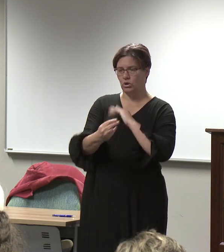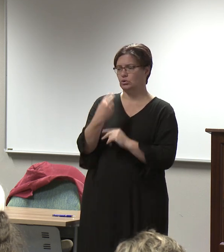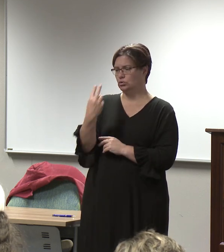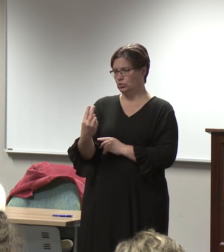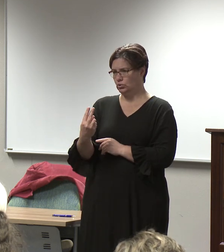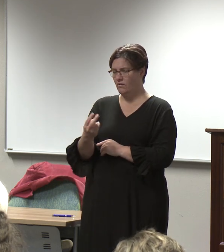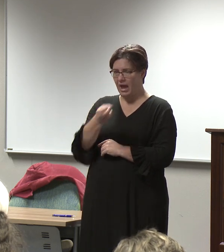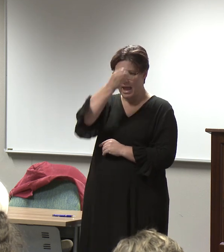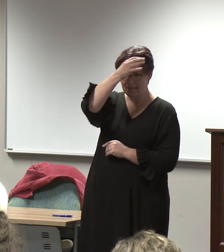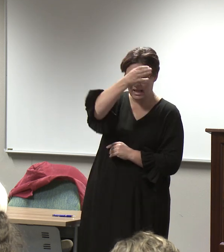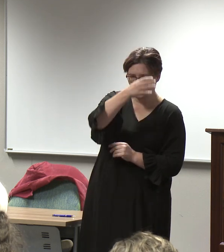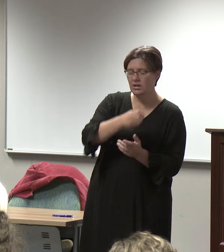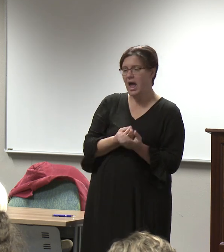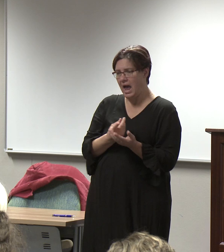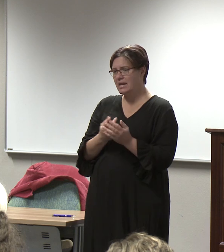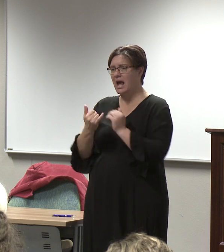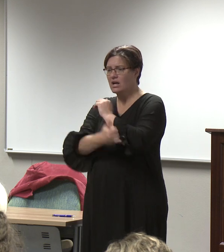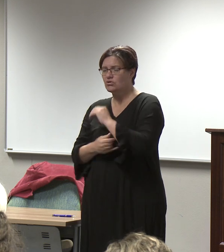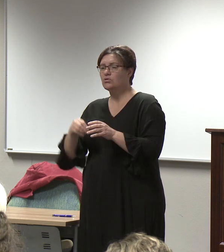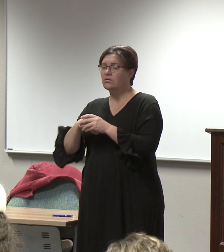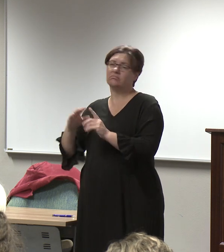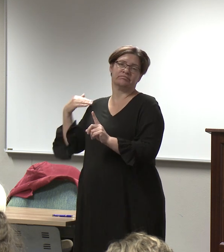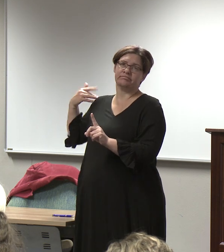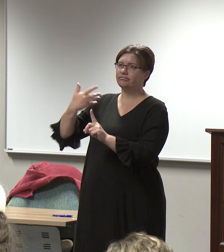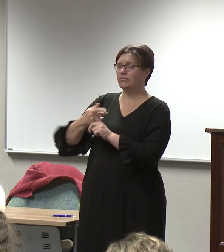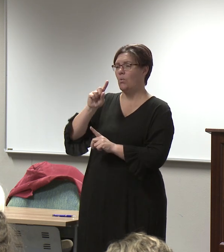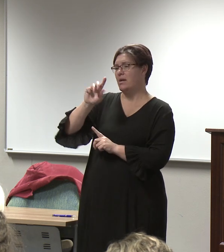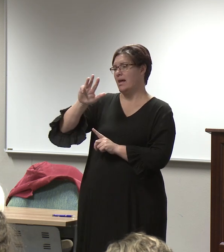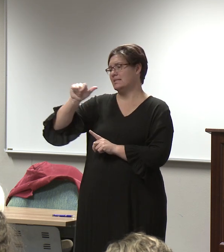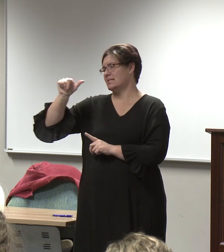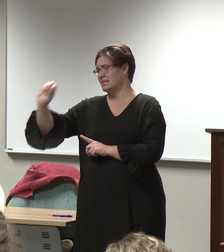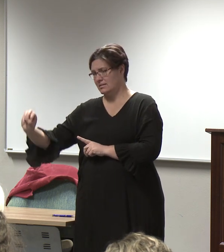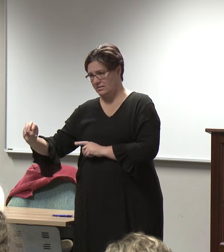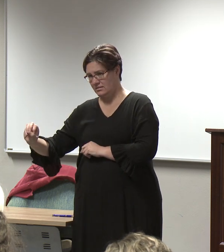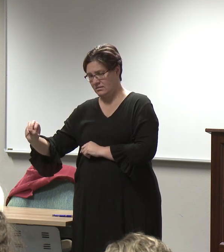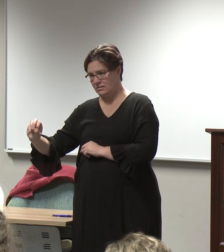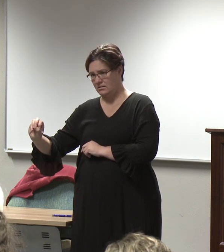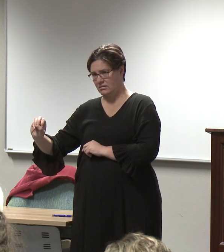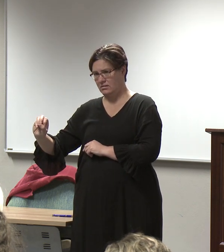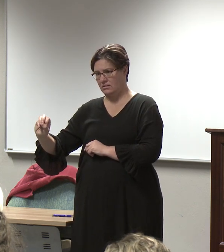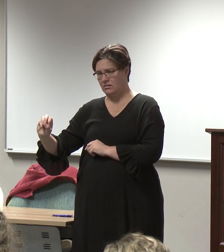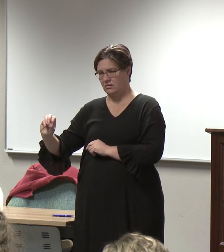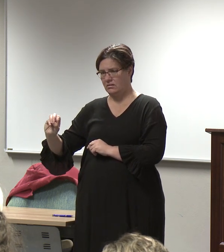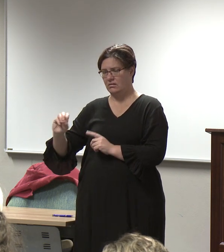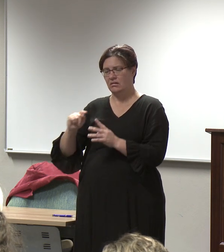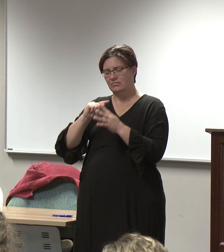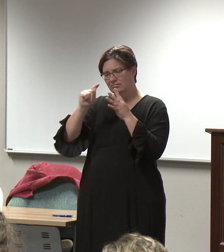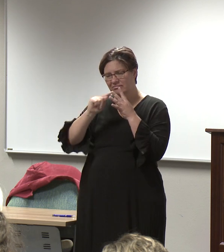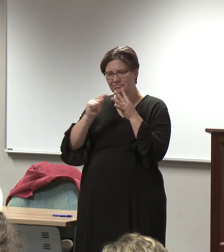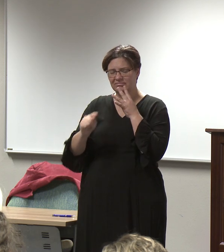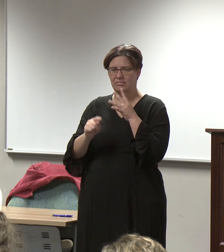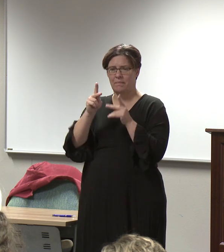the intellectual in many countries in Africa since the 60s, as probably you know, Mamdani and many others, my dear